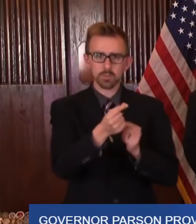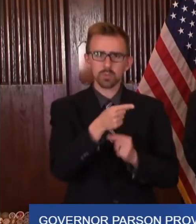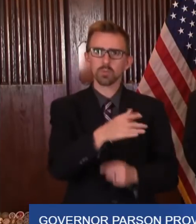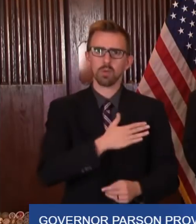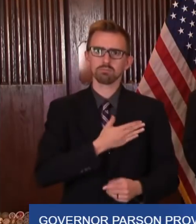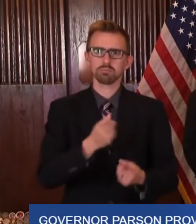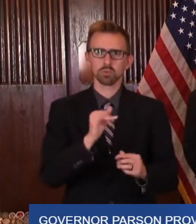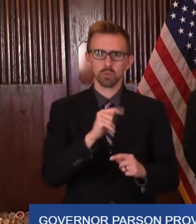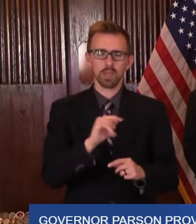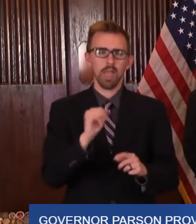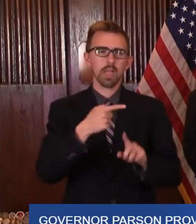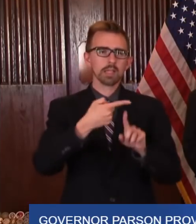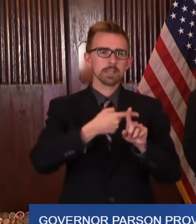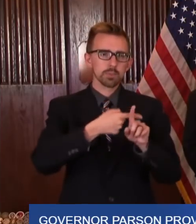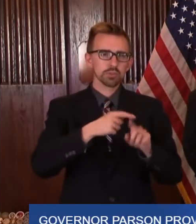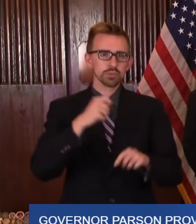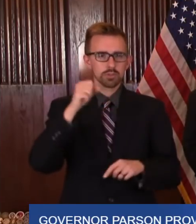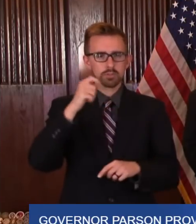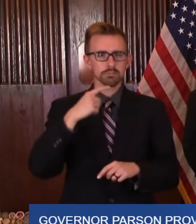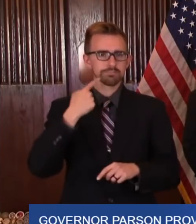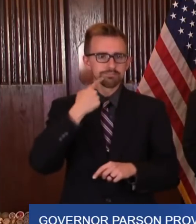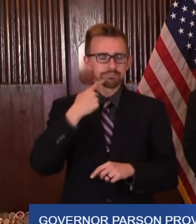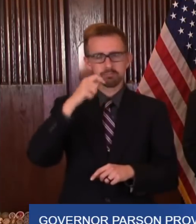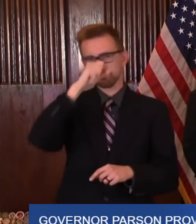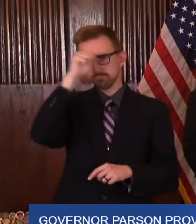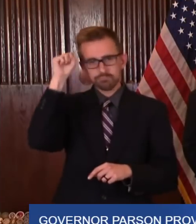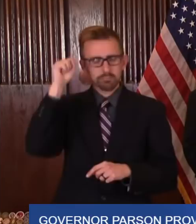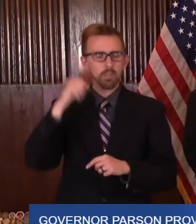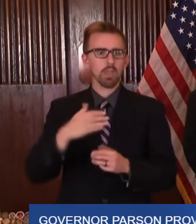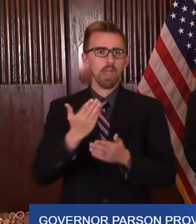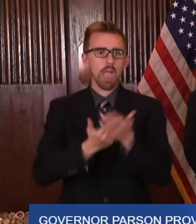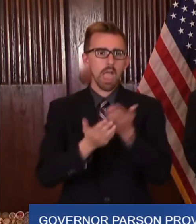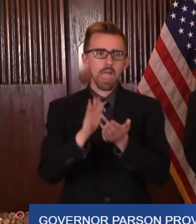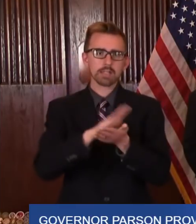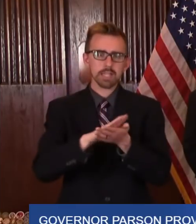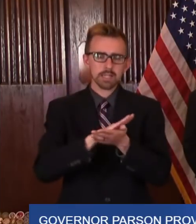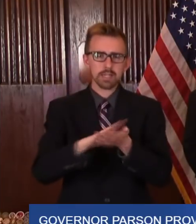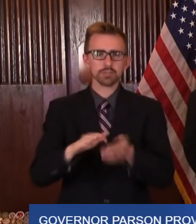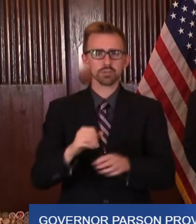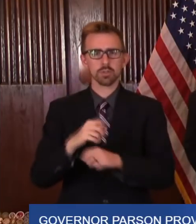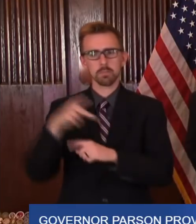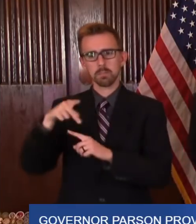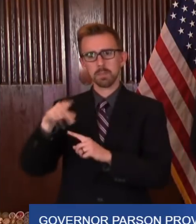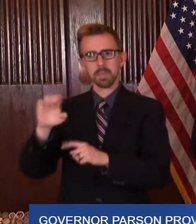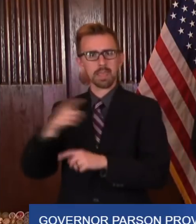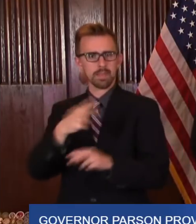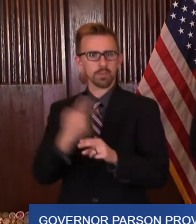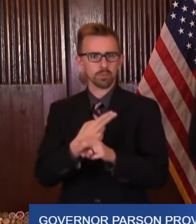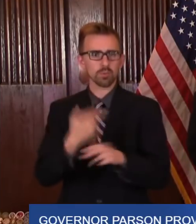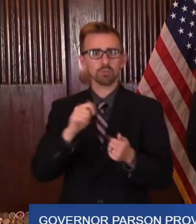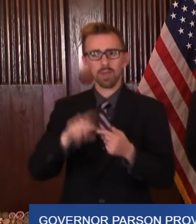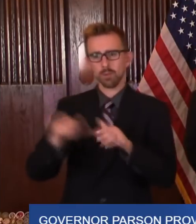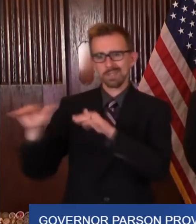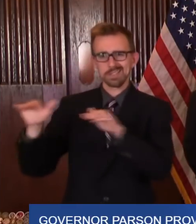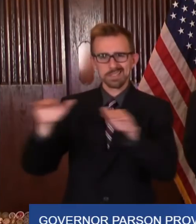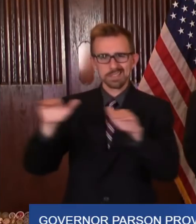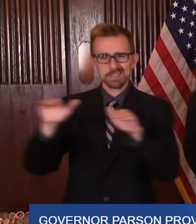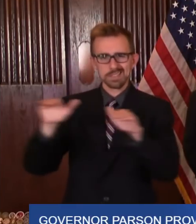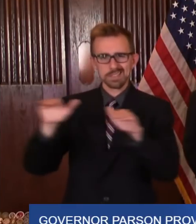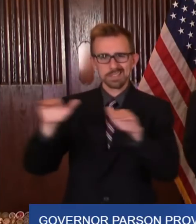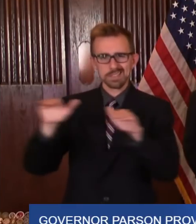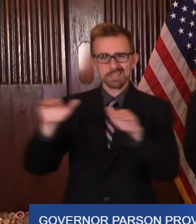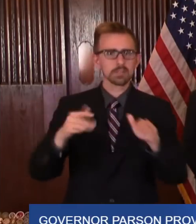taking temperatures, using hand sanitizer, using protective equipment, trying to notify people. And so I've